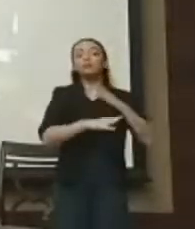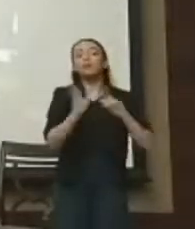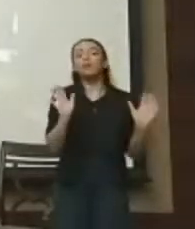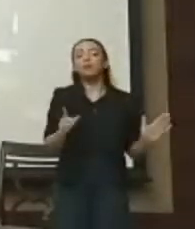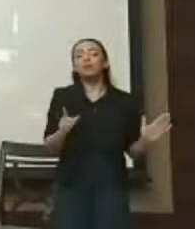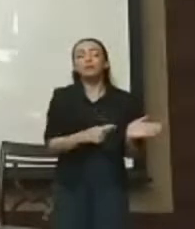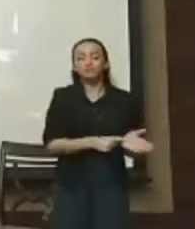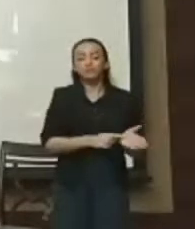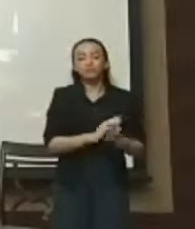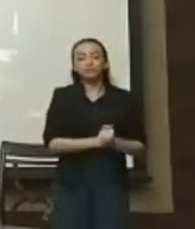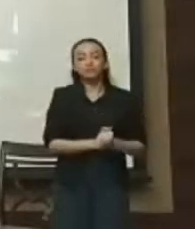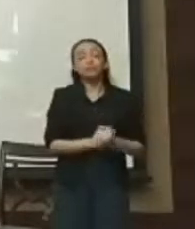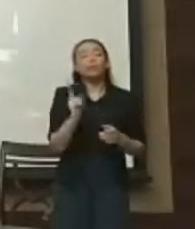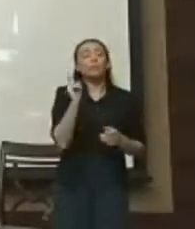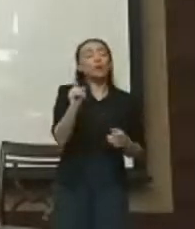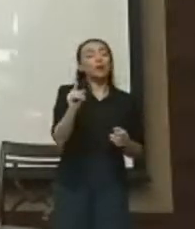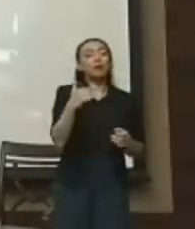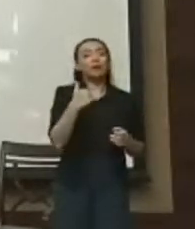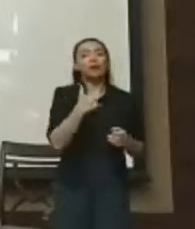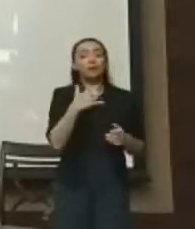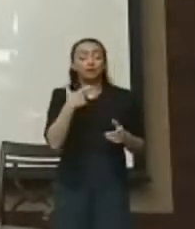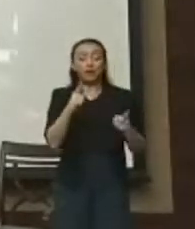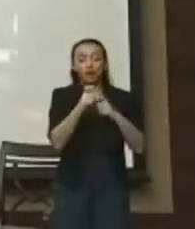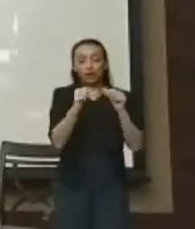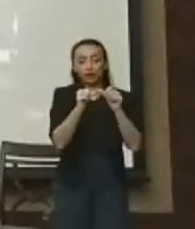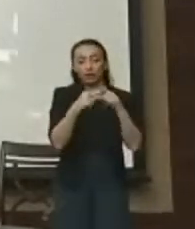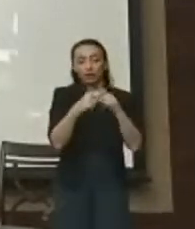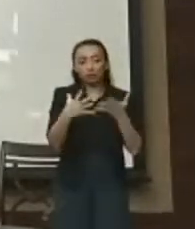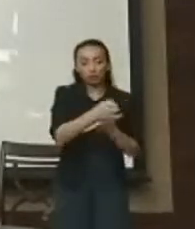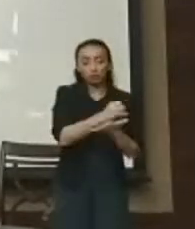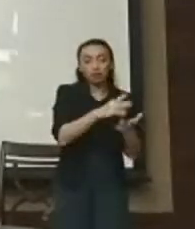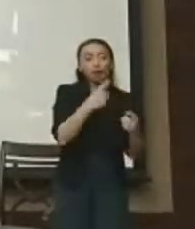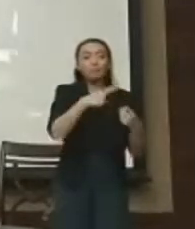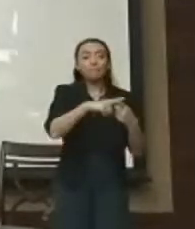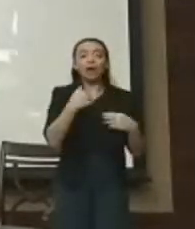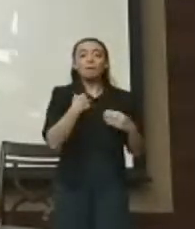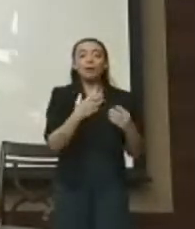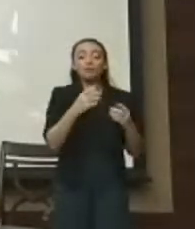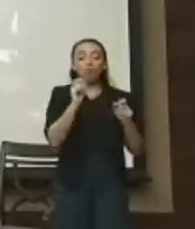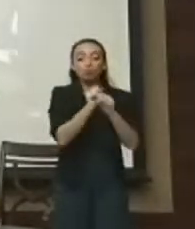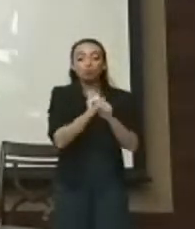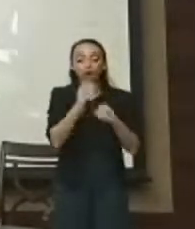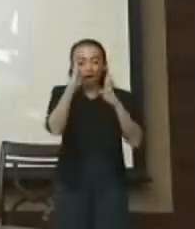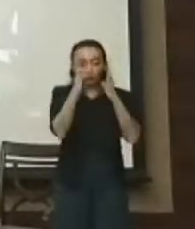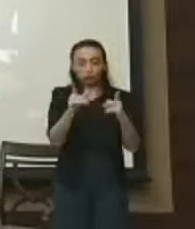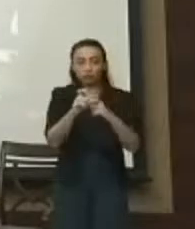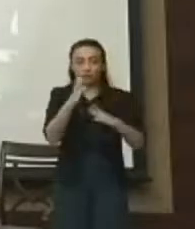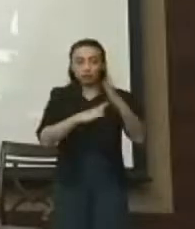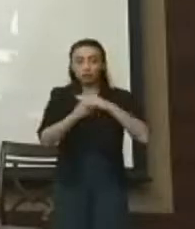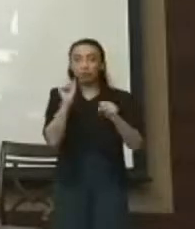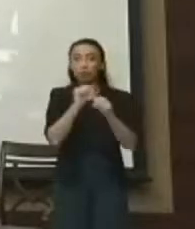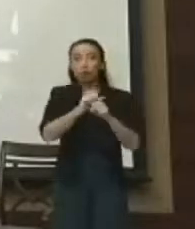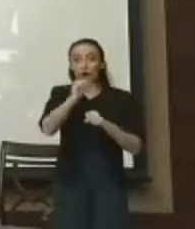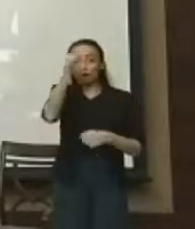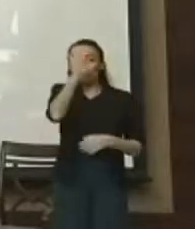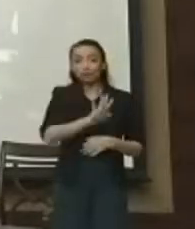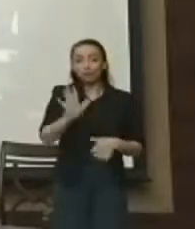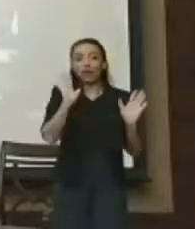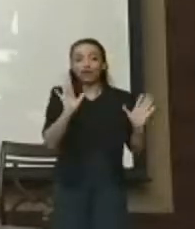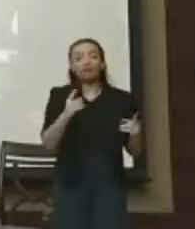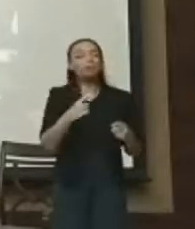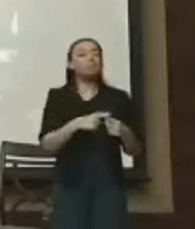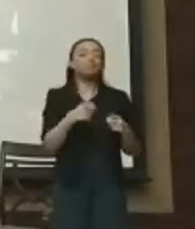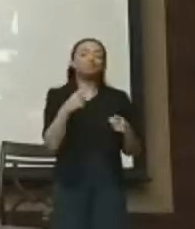But do we get the attention and priority required? we don't think so, and hence the word